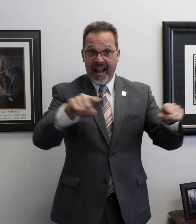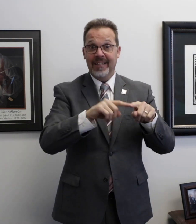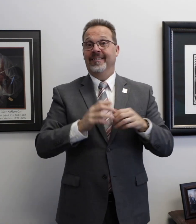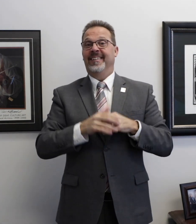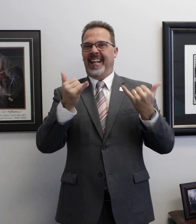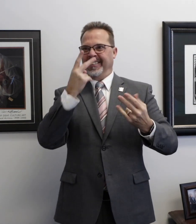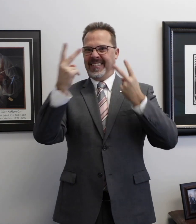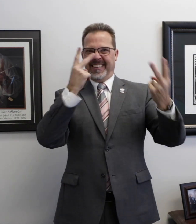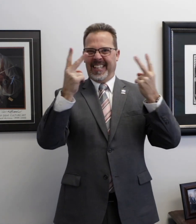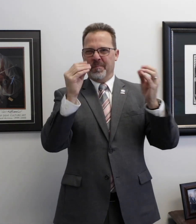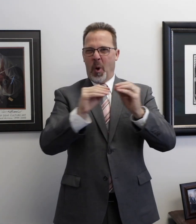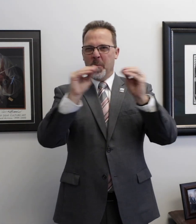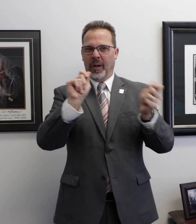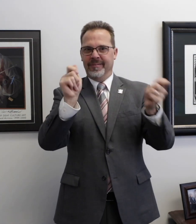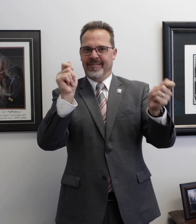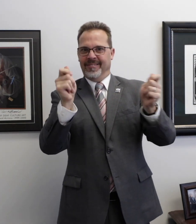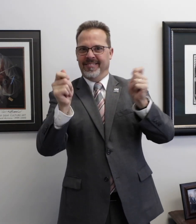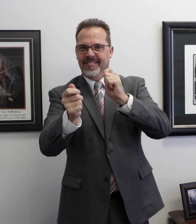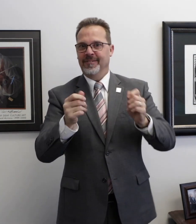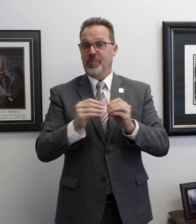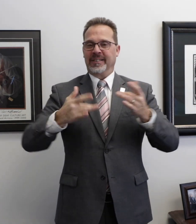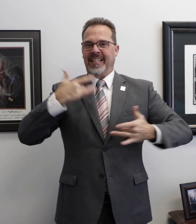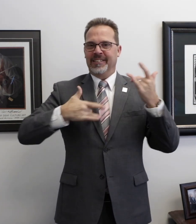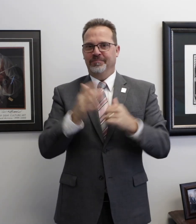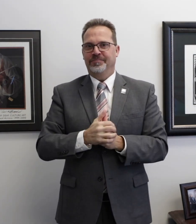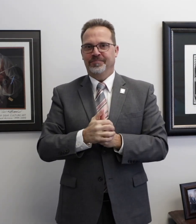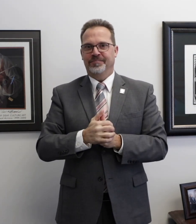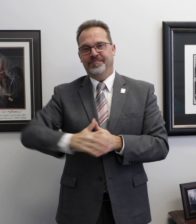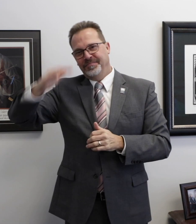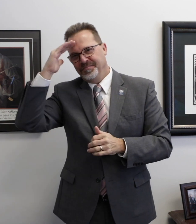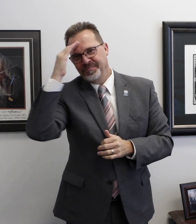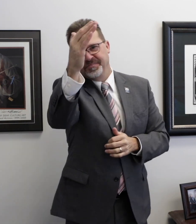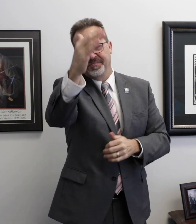campus like we did with the signage, and I'm sure there'll be lots of ongoing changes. Take care.